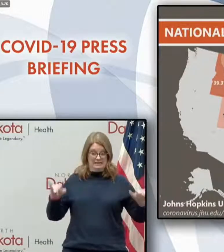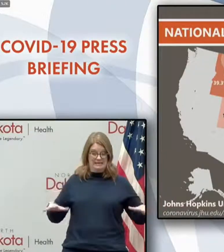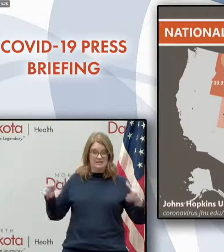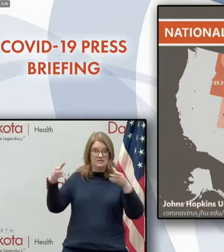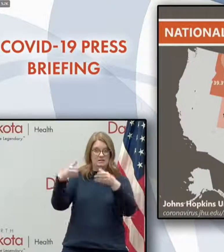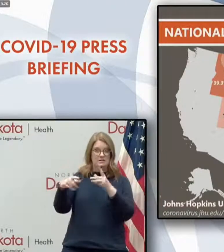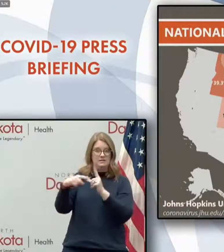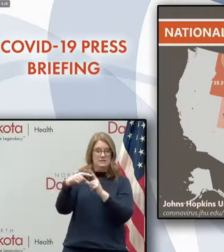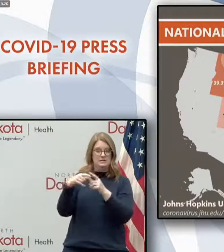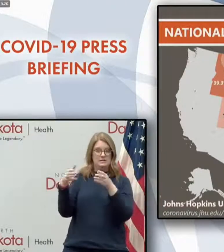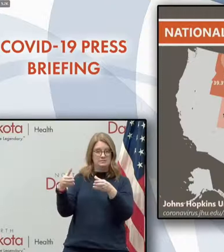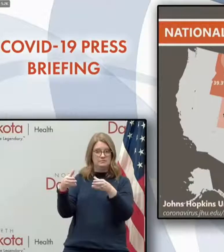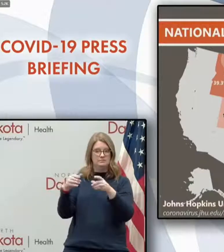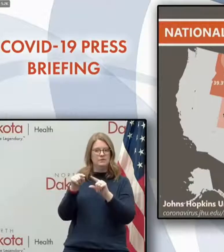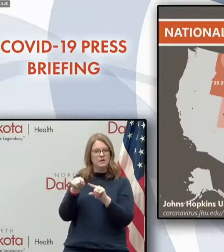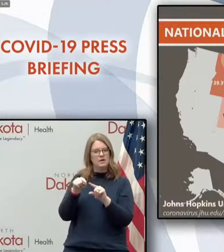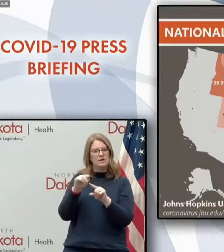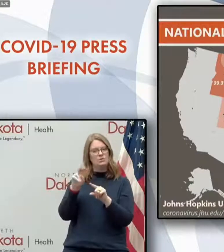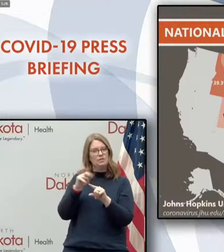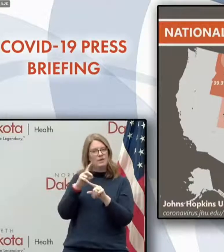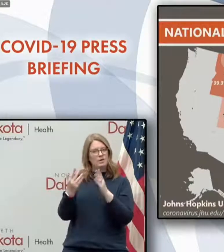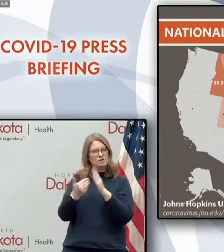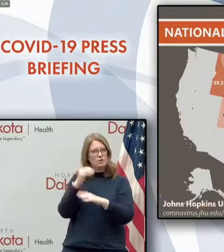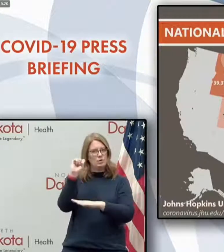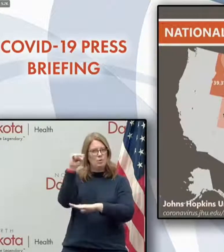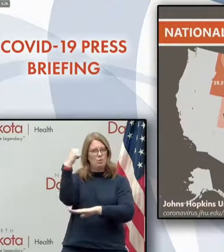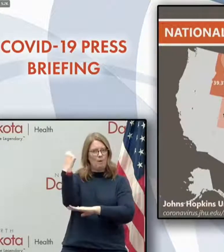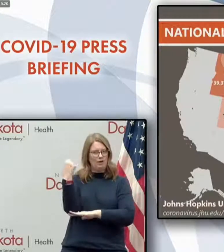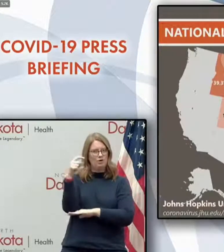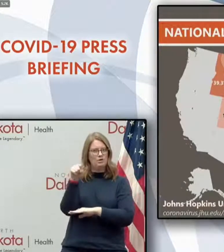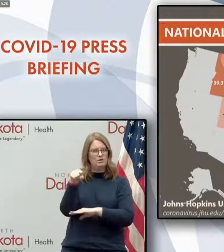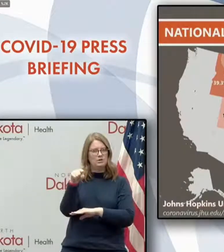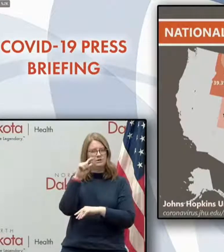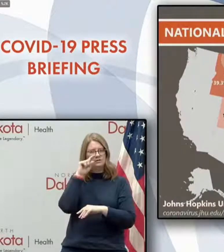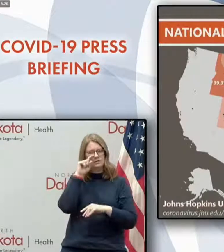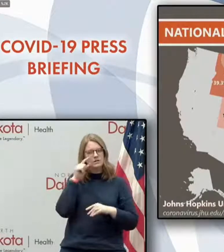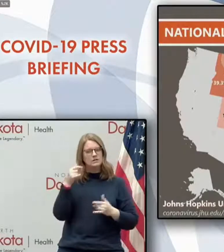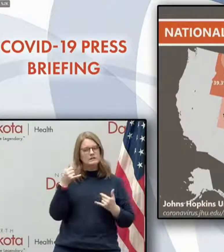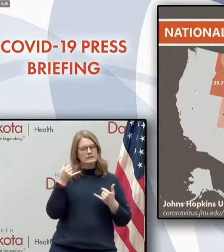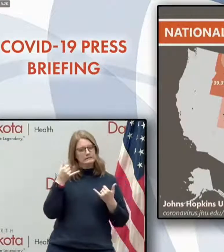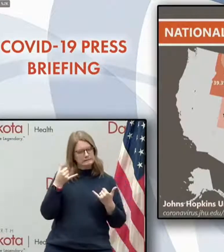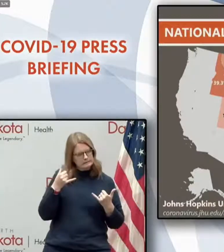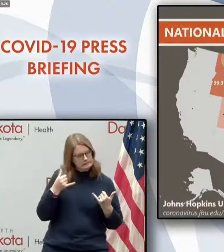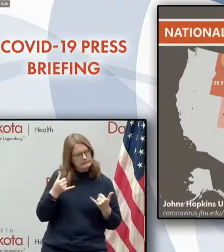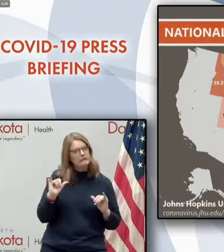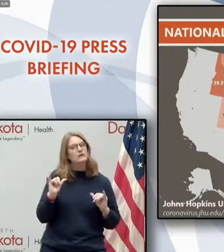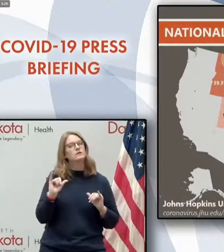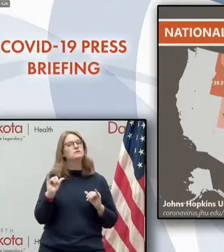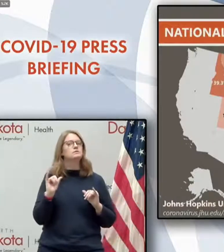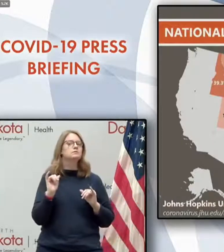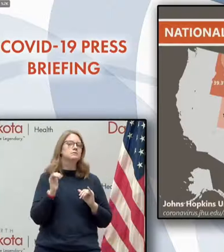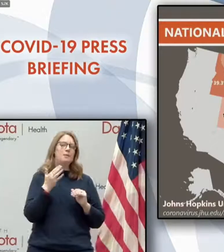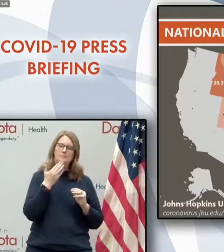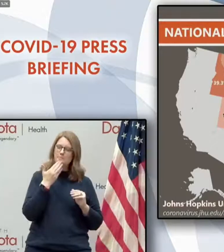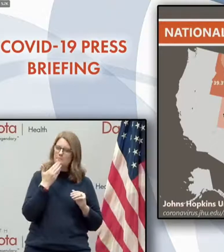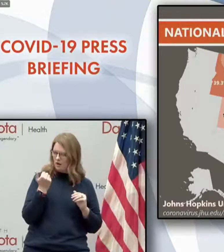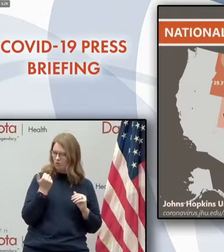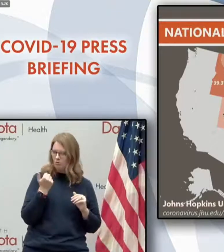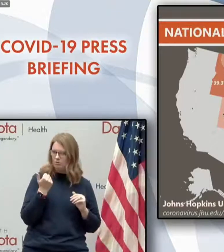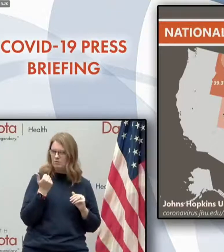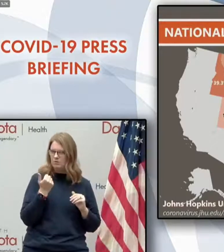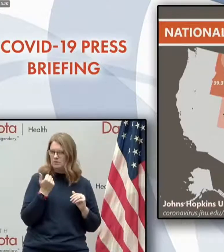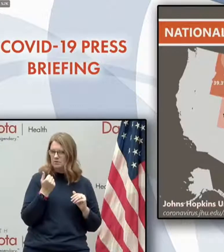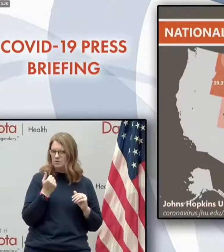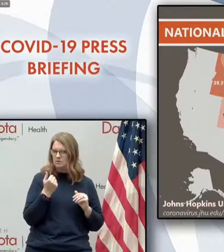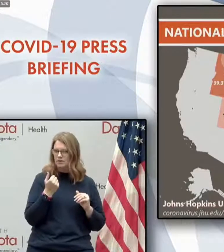we can see that while North Dakota's at a new record, we're still faring better on positivity than neighbors